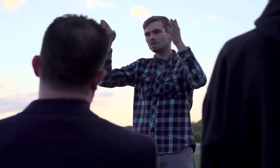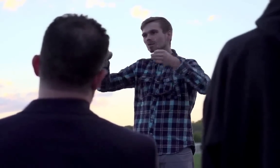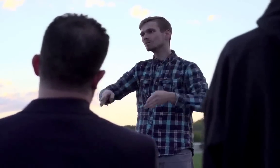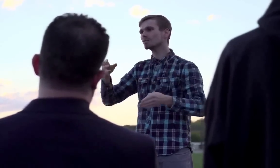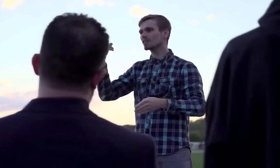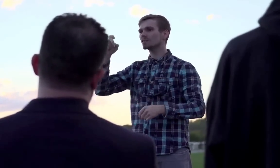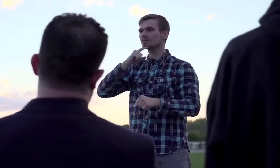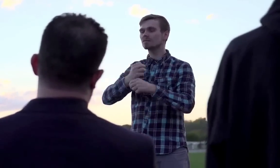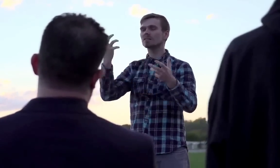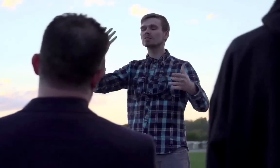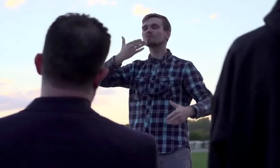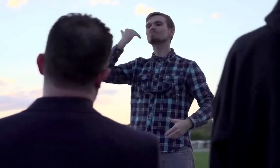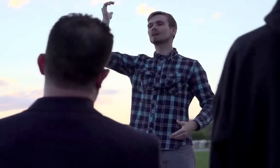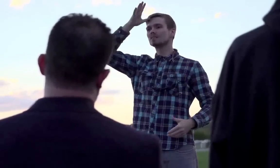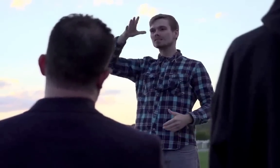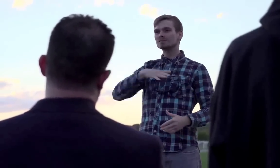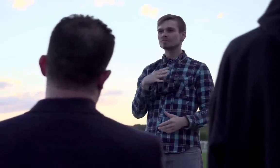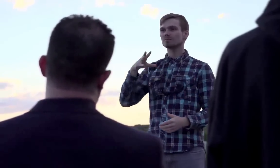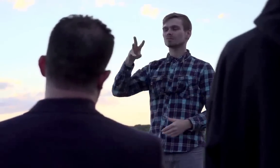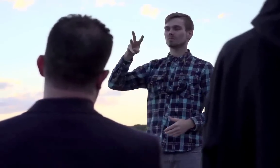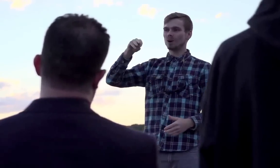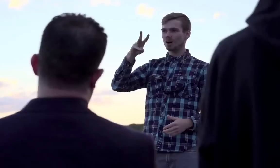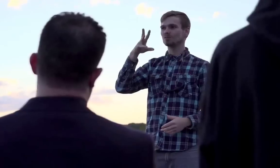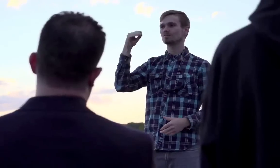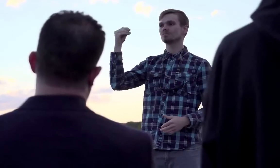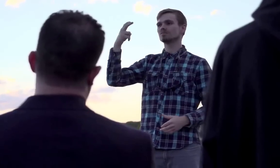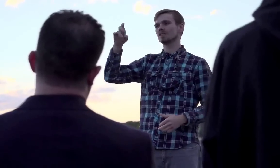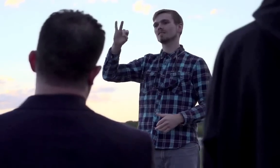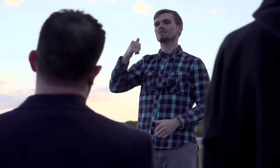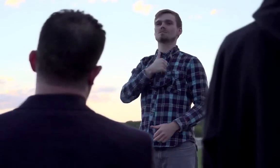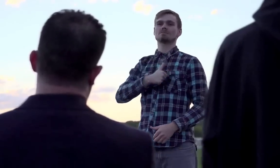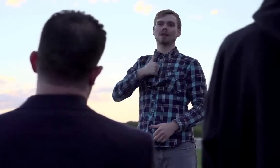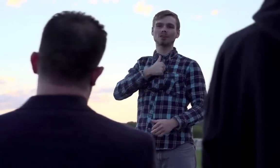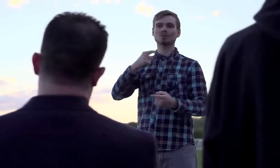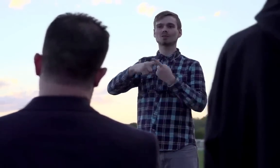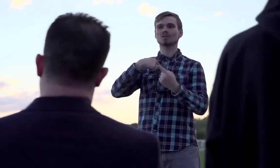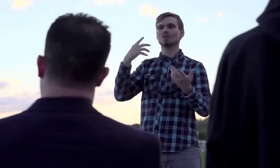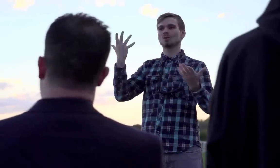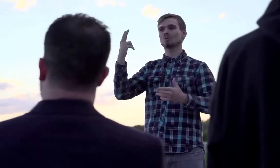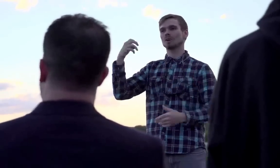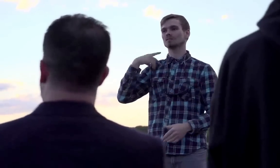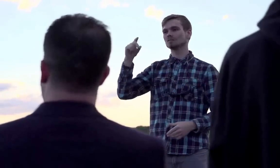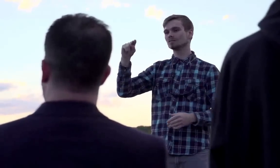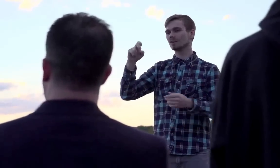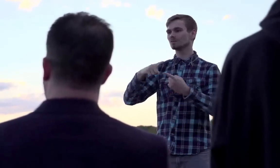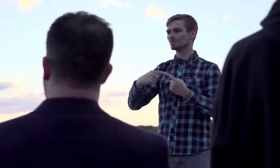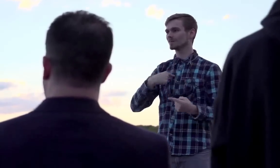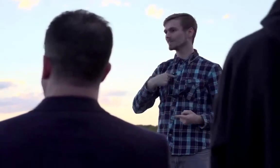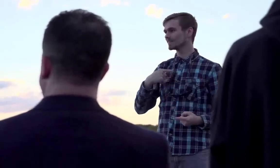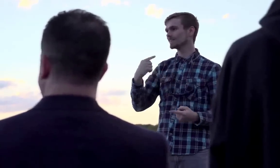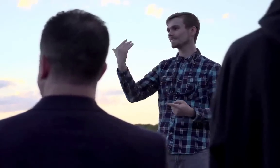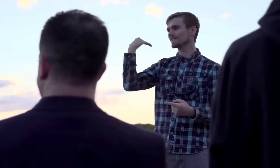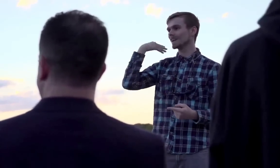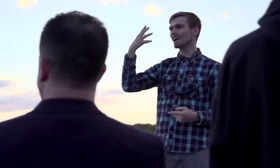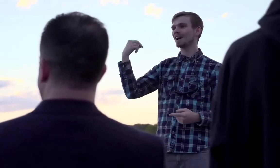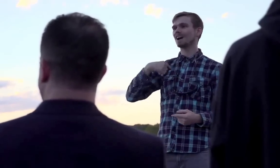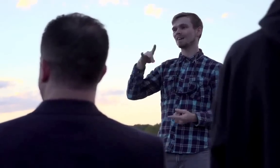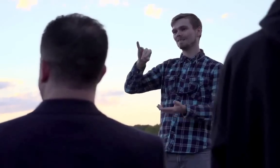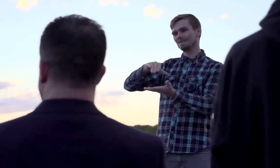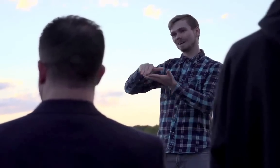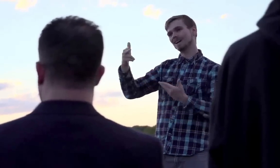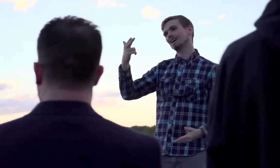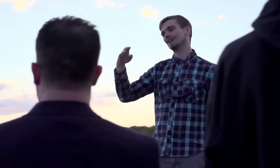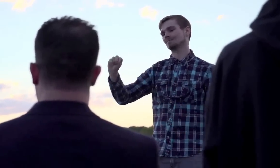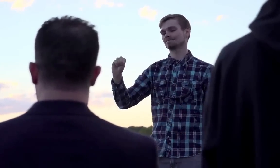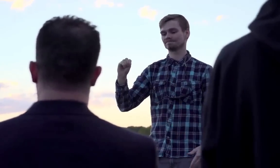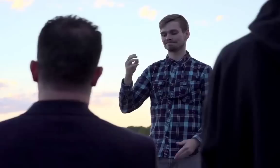accidents, but he was just the best man. And he actually did apologize to me after we had that fight